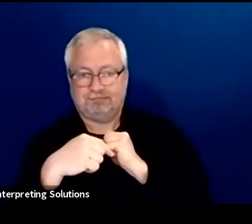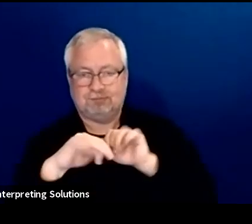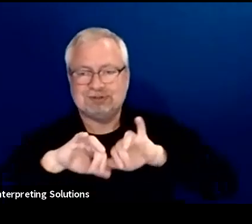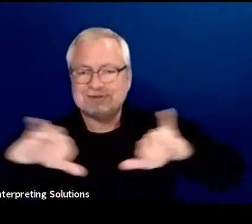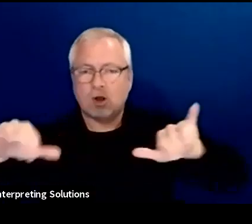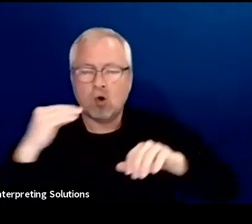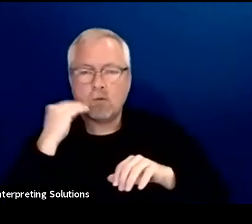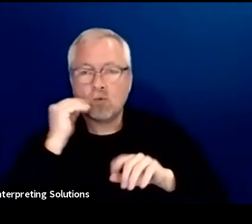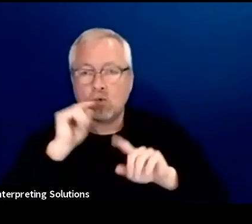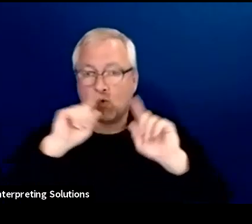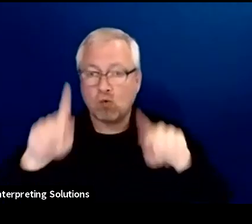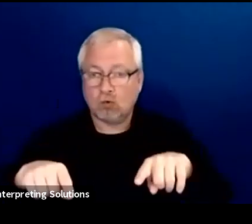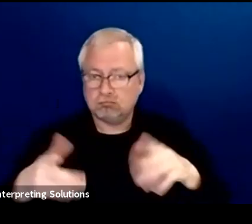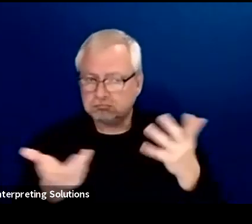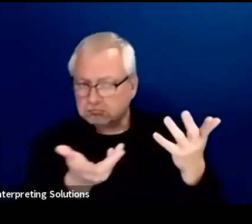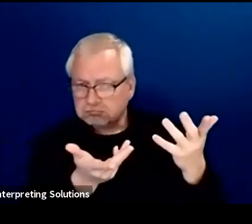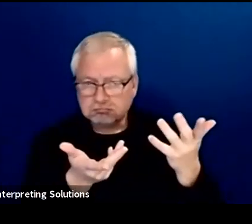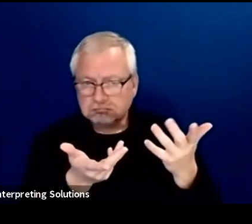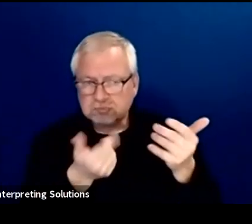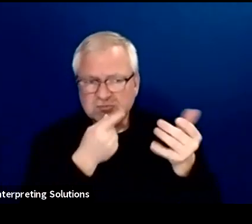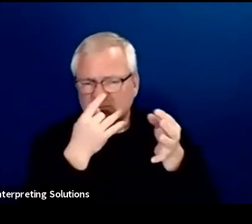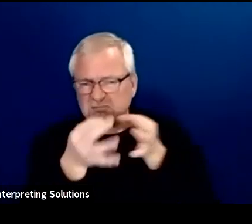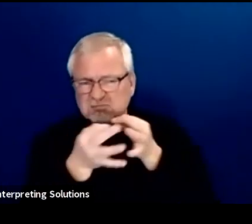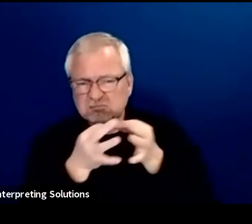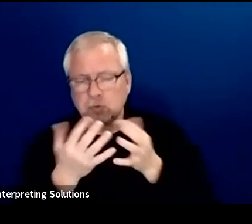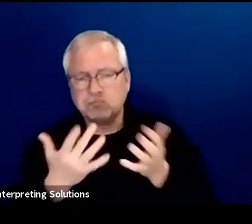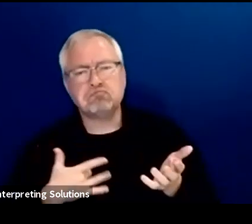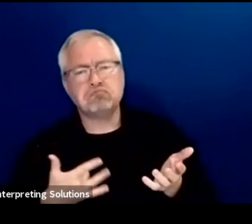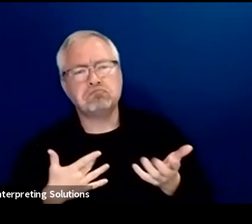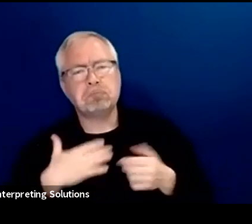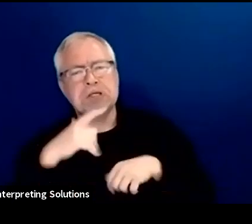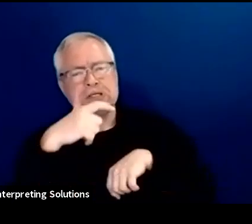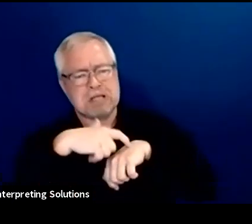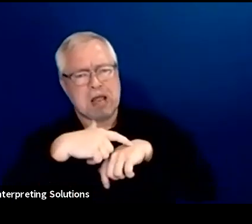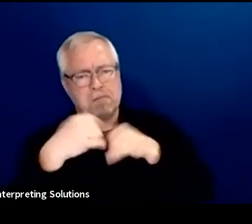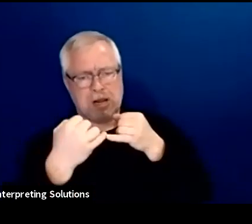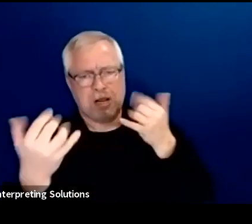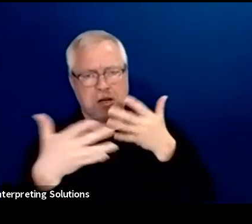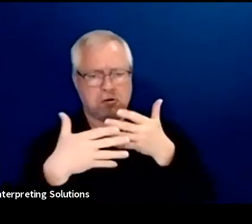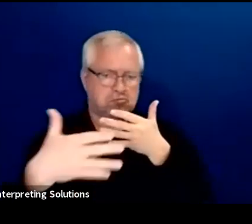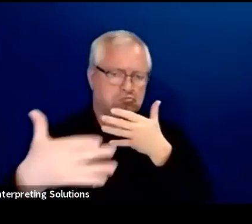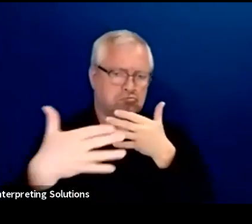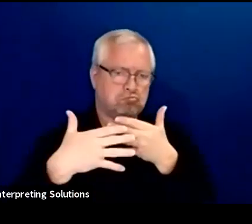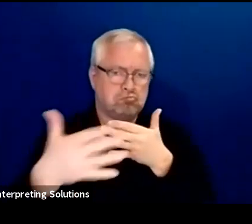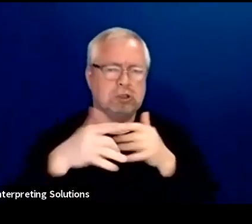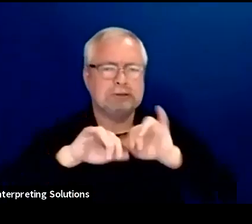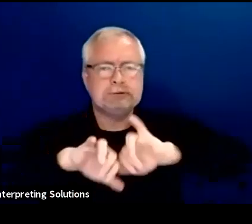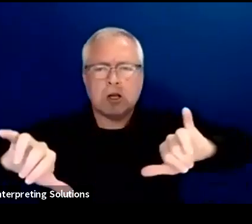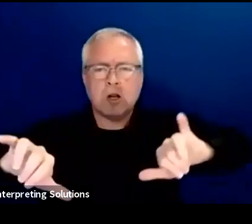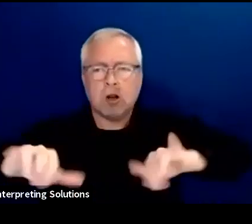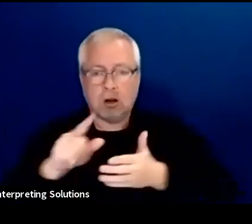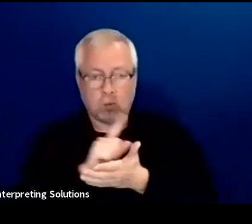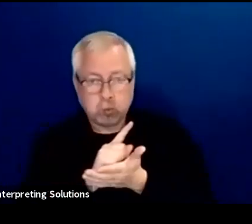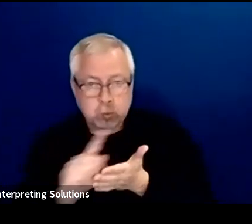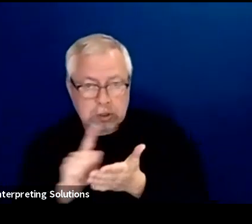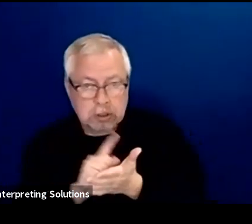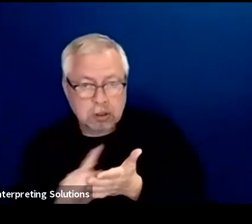but can you give us a sense of your timing, and if so, how long? Are we looking at weeks, a month? What's your thinking right now in extending